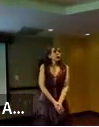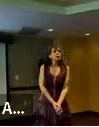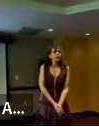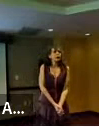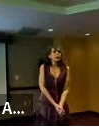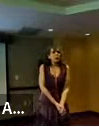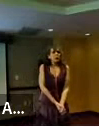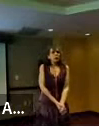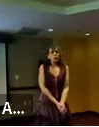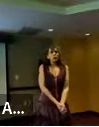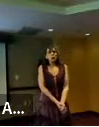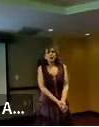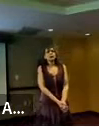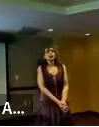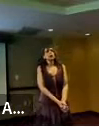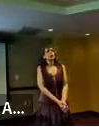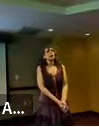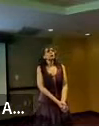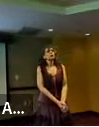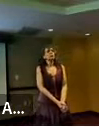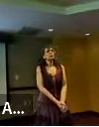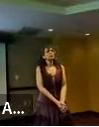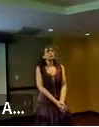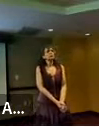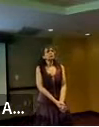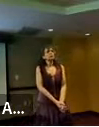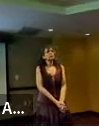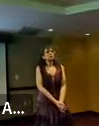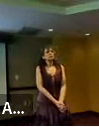say inclusive, who are we excluding?